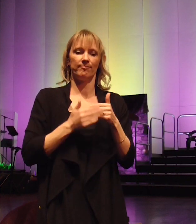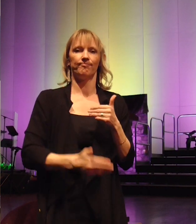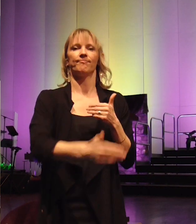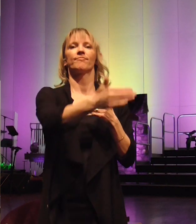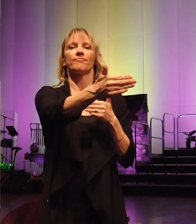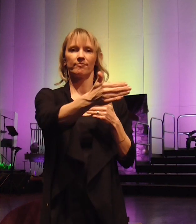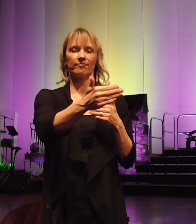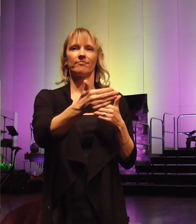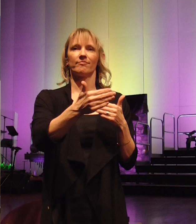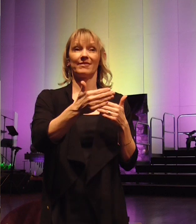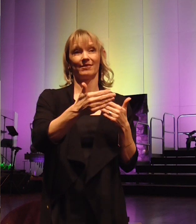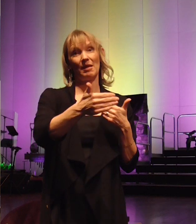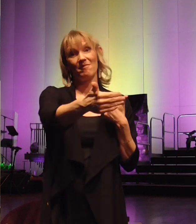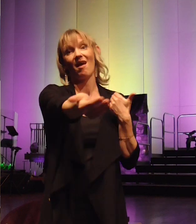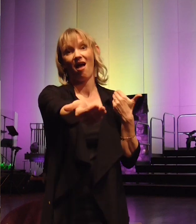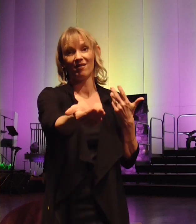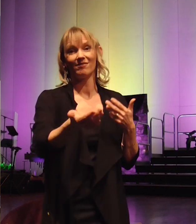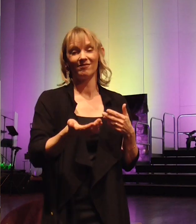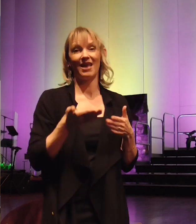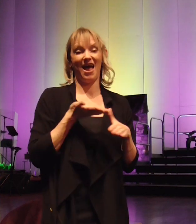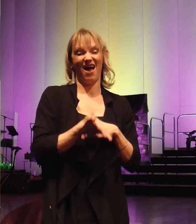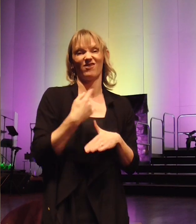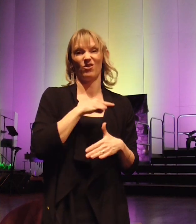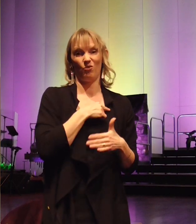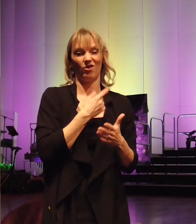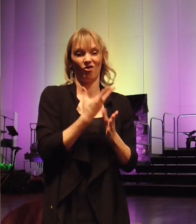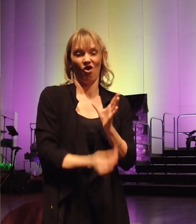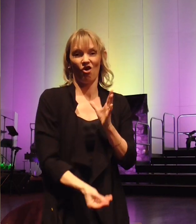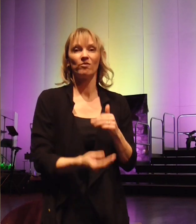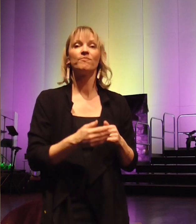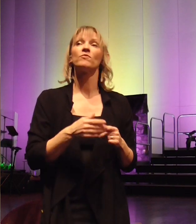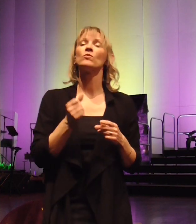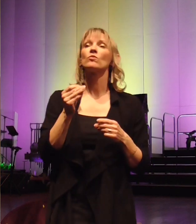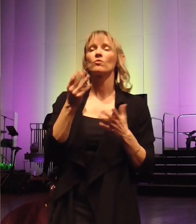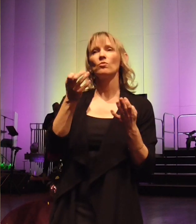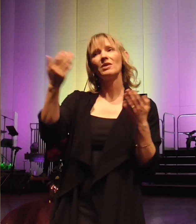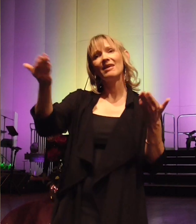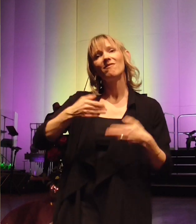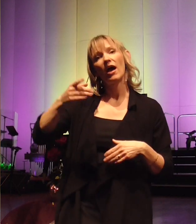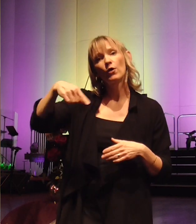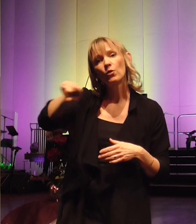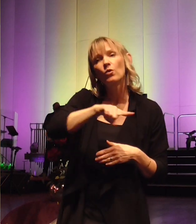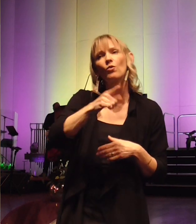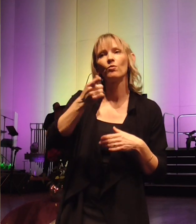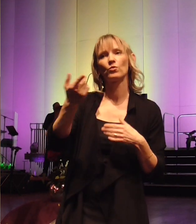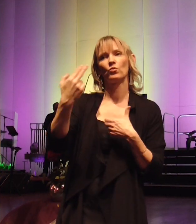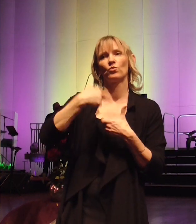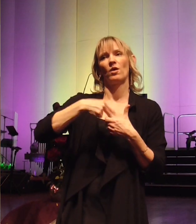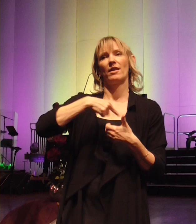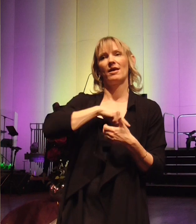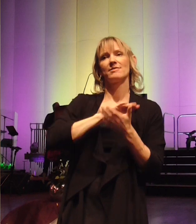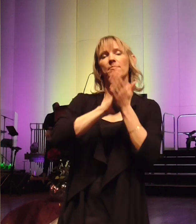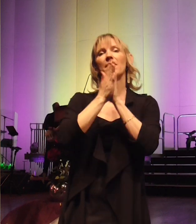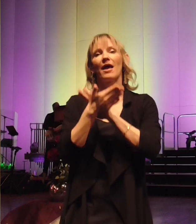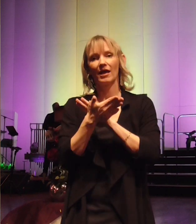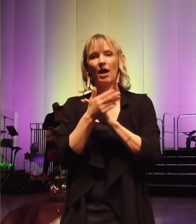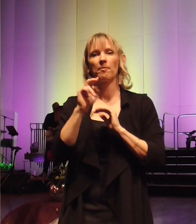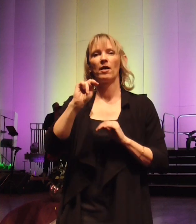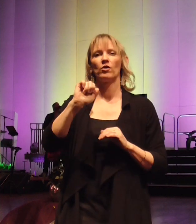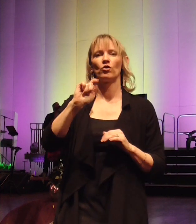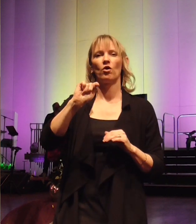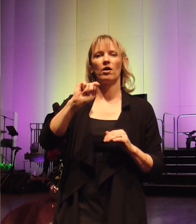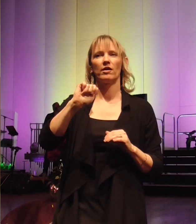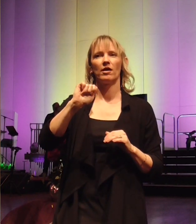to come and well beyond after we're gone. So we want to invite you to join us in becoming Nautilus